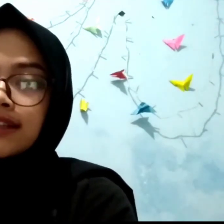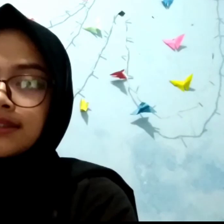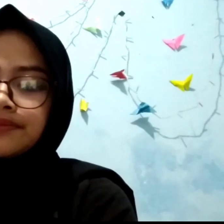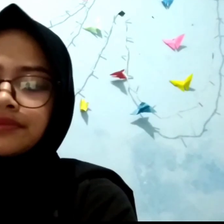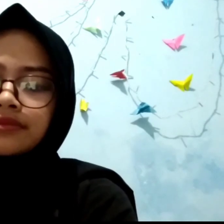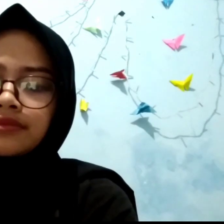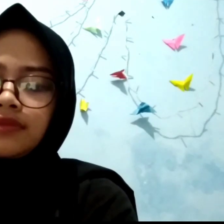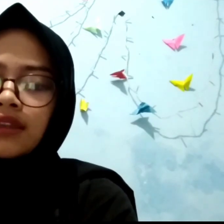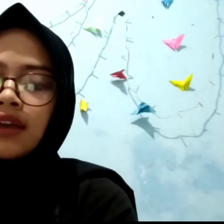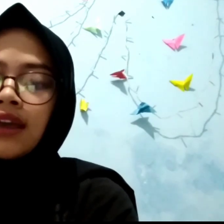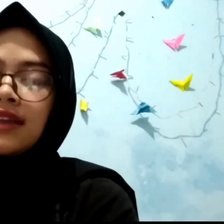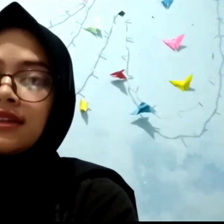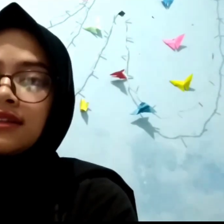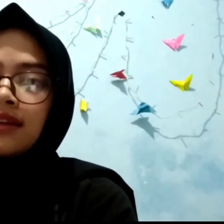rights. In